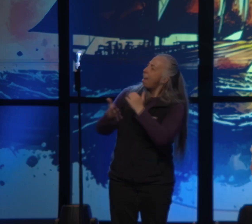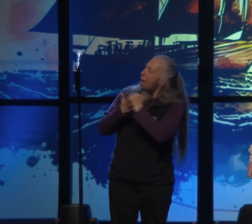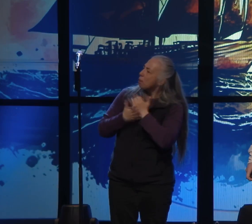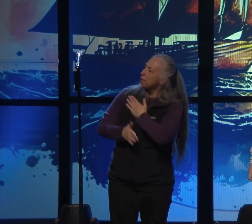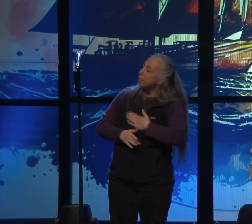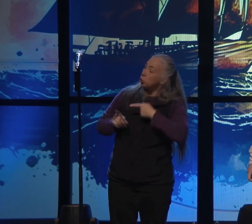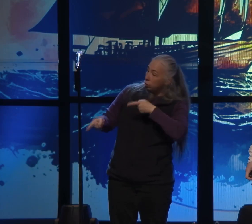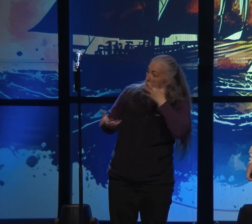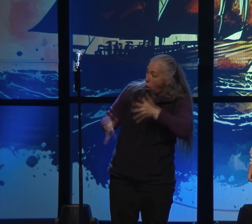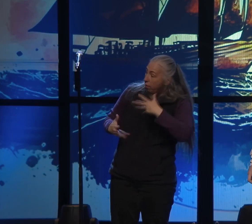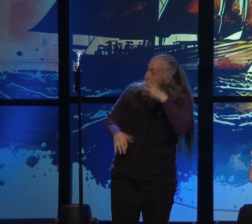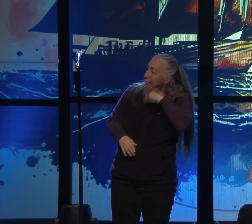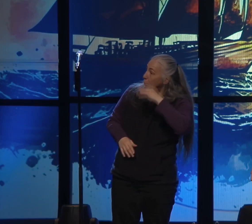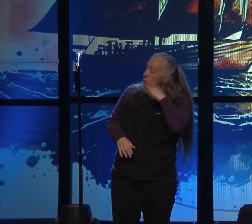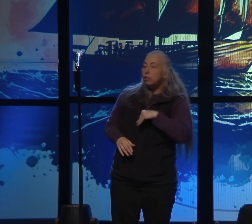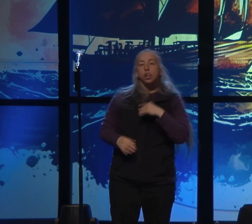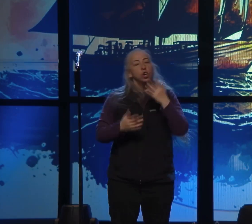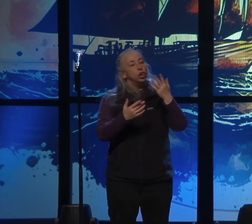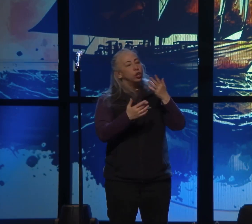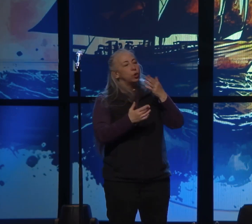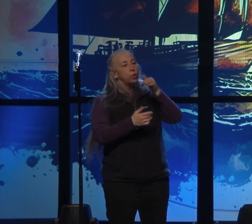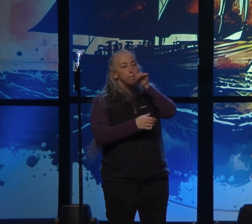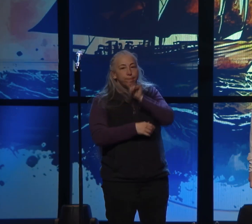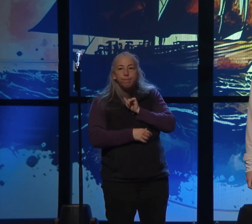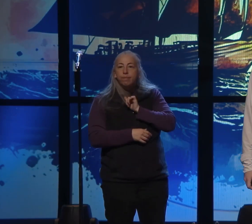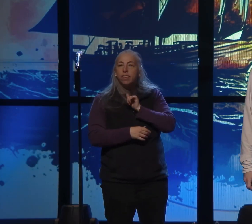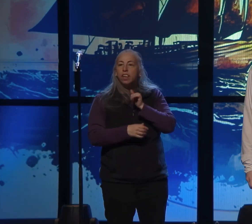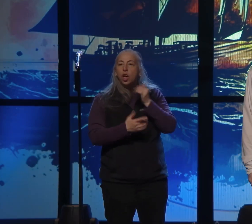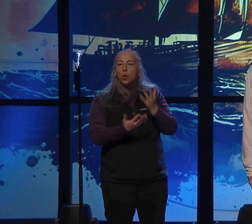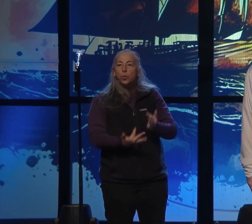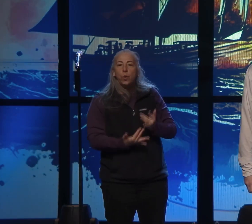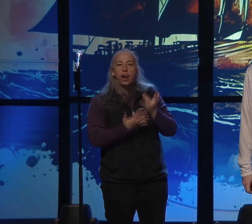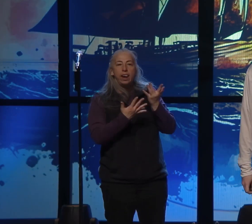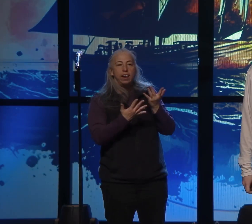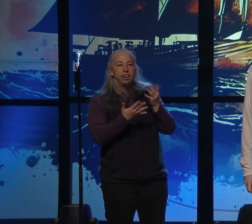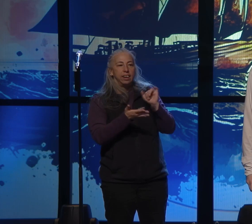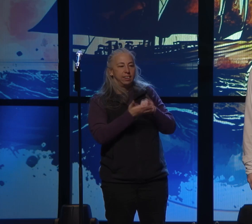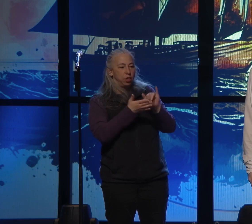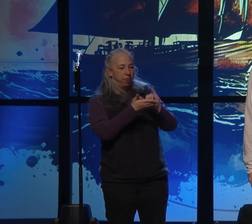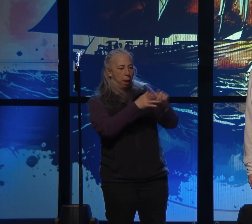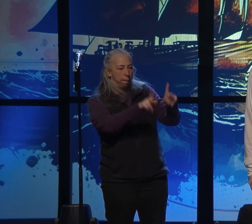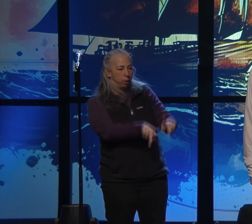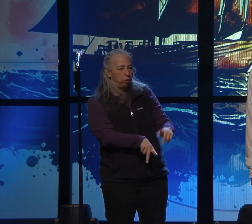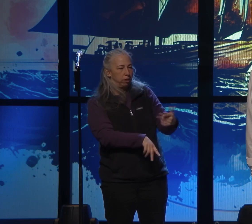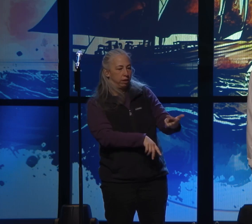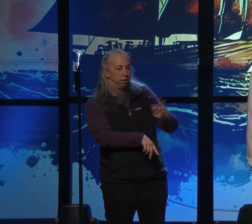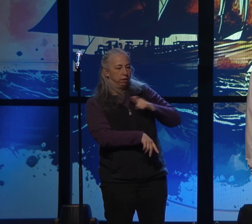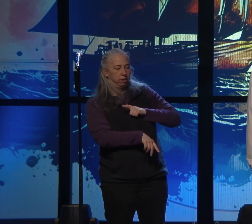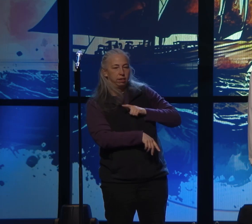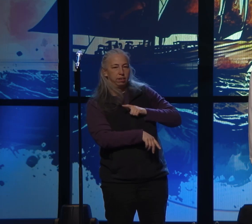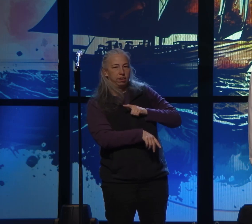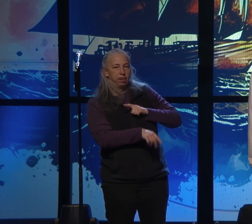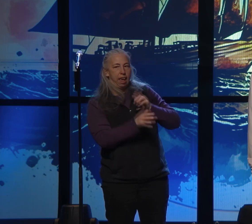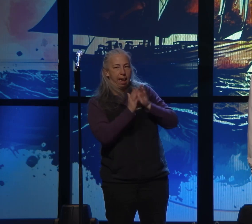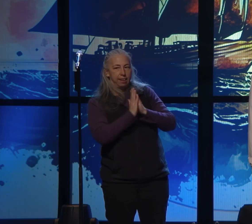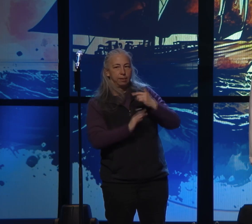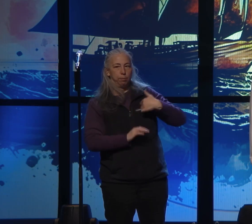Like, wait till the question is asked. And that's part of the issue with faith, is that we're going around answering questions nobody's